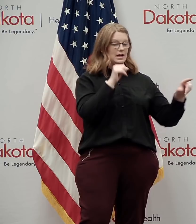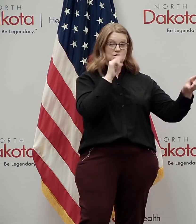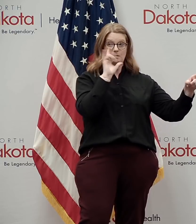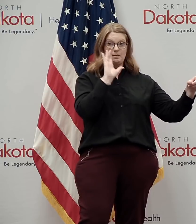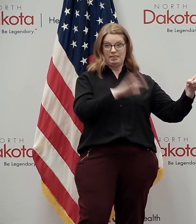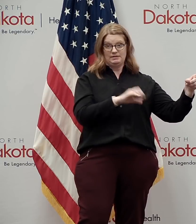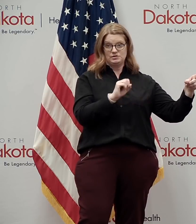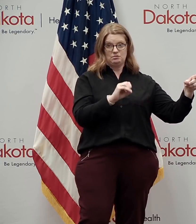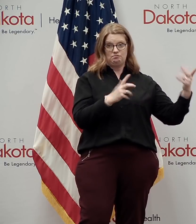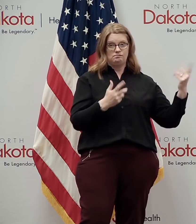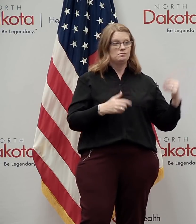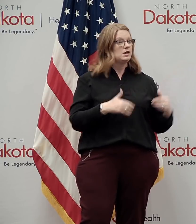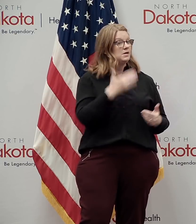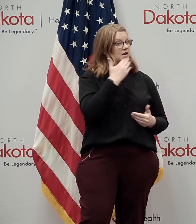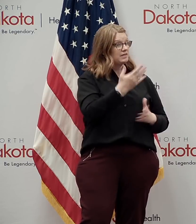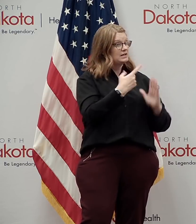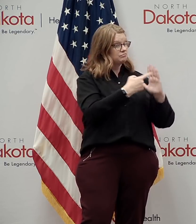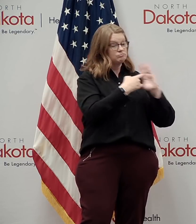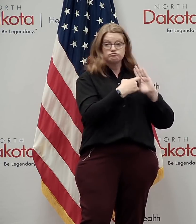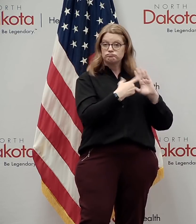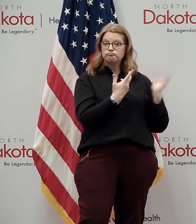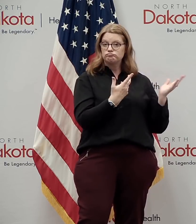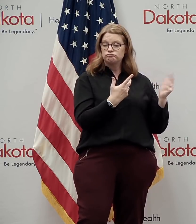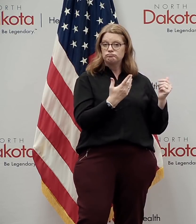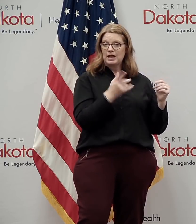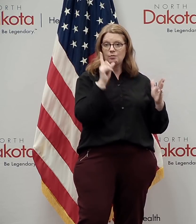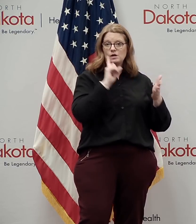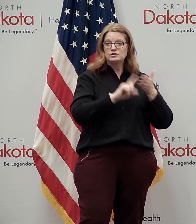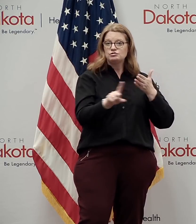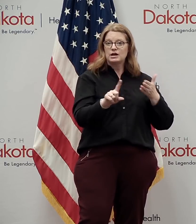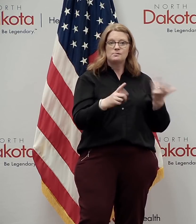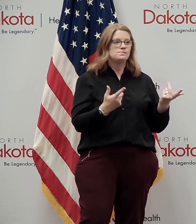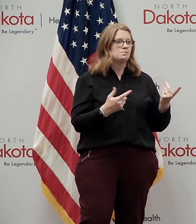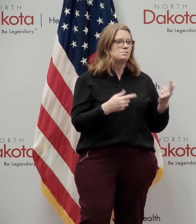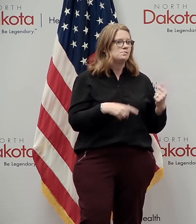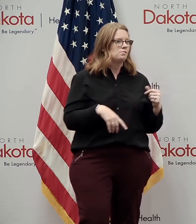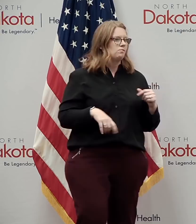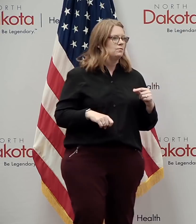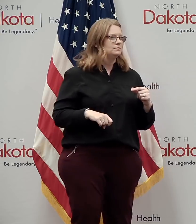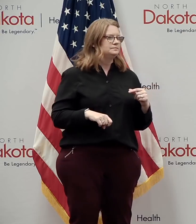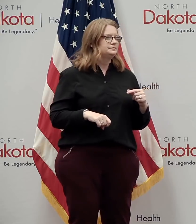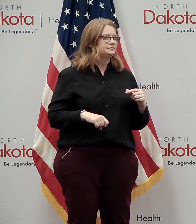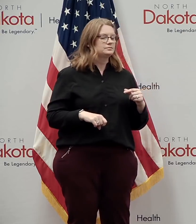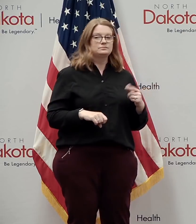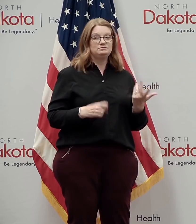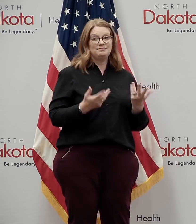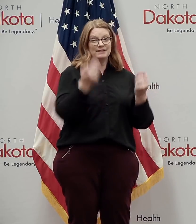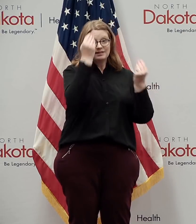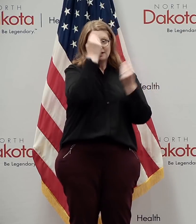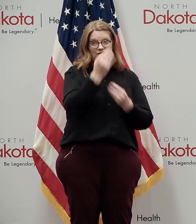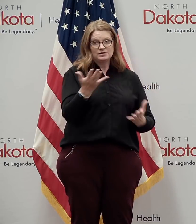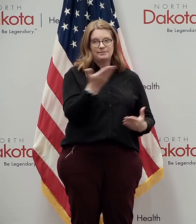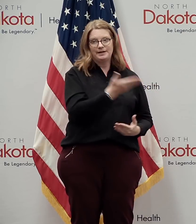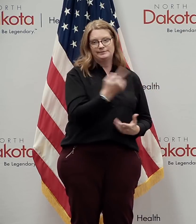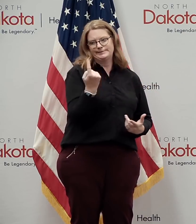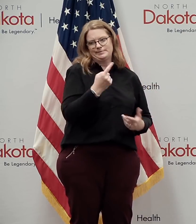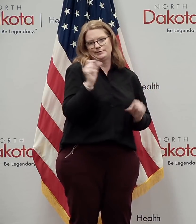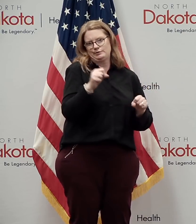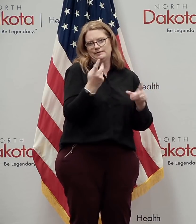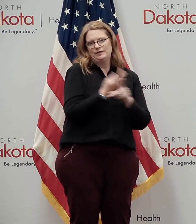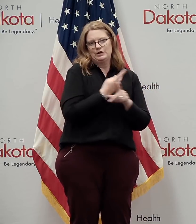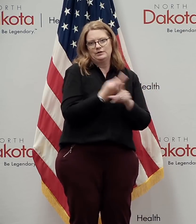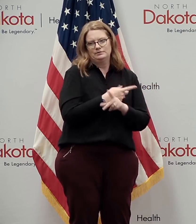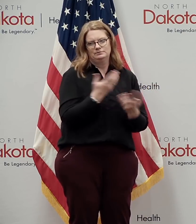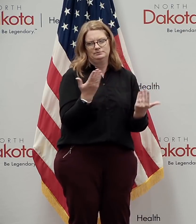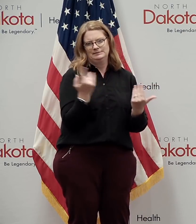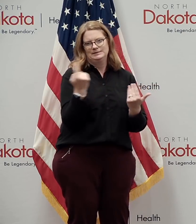Okay, well, thanks for pointing that out, Jeremy. I'll check on that, but it's there's not, again, the data is all there, and I suppose somebody could compute it. Someone